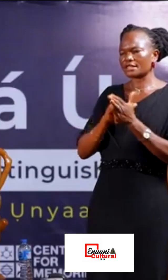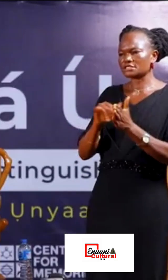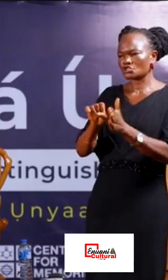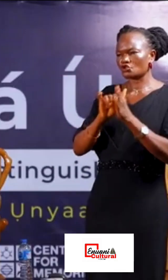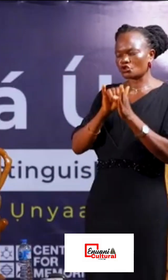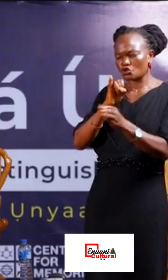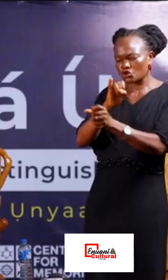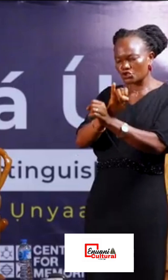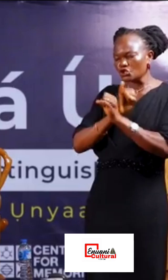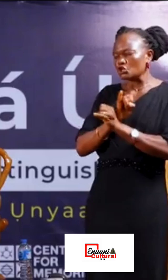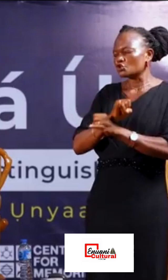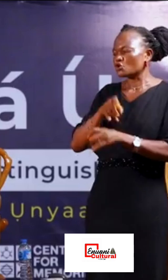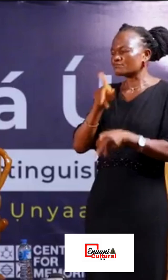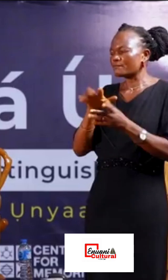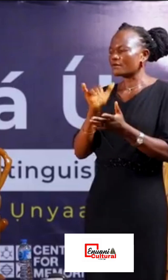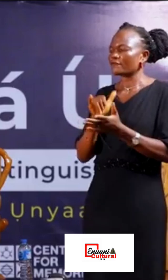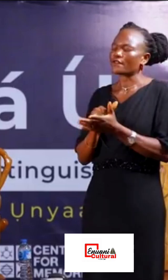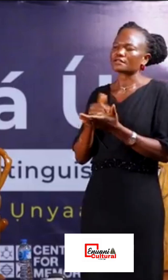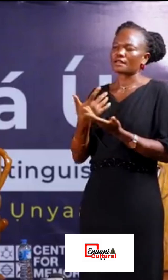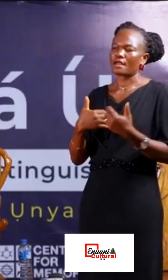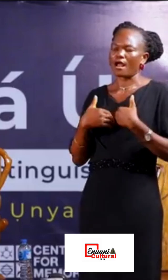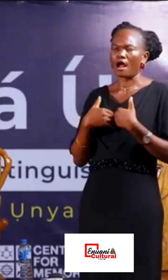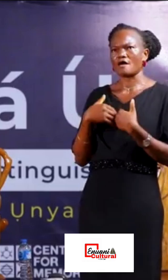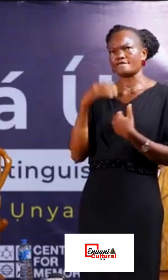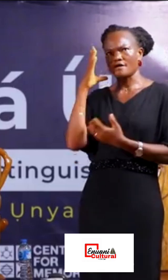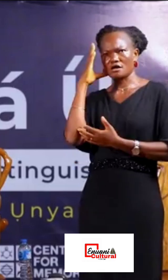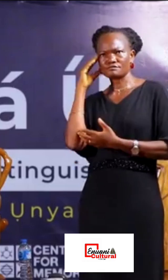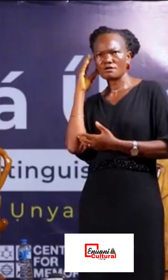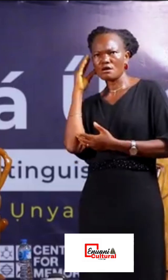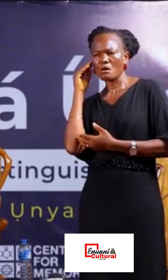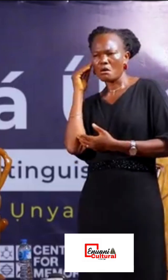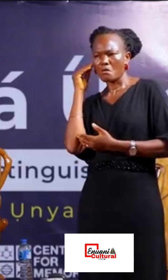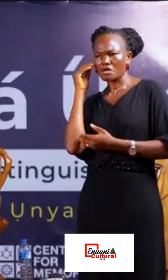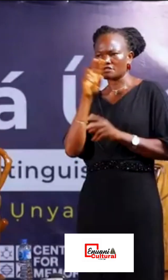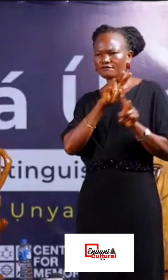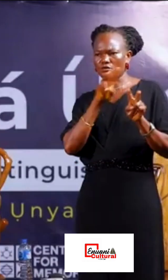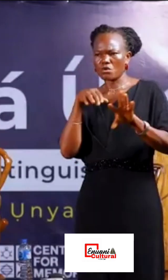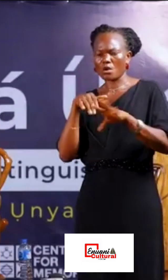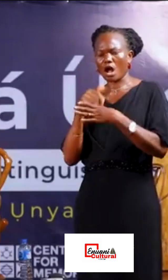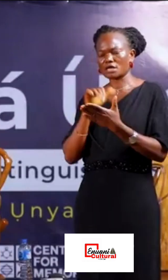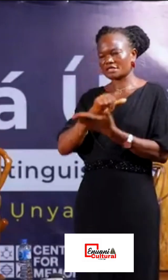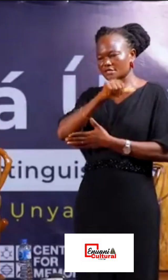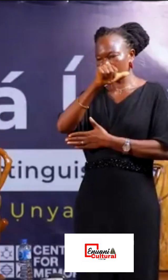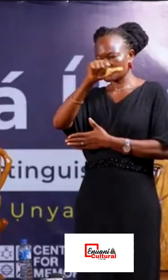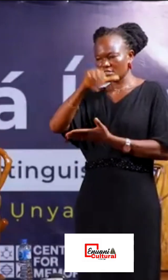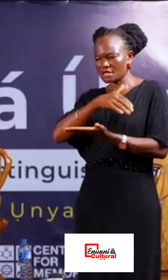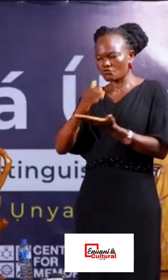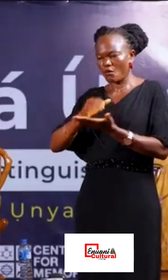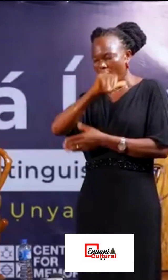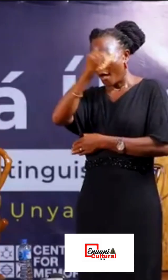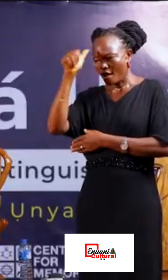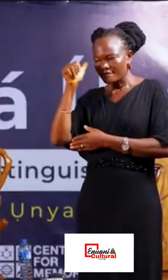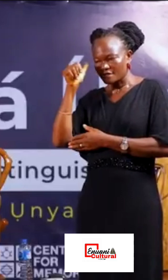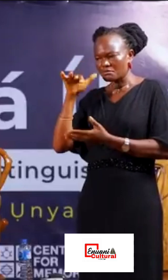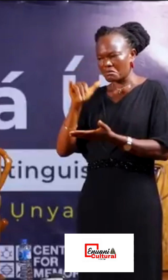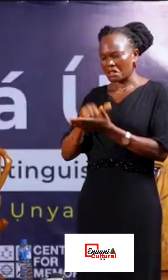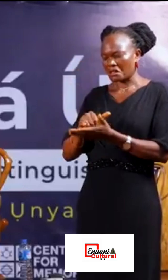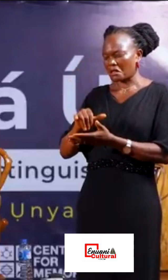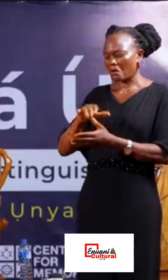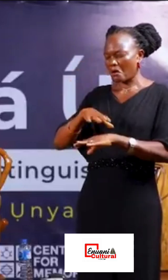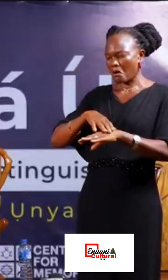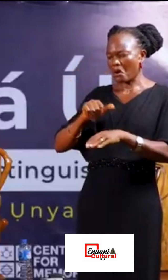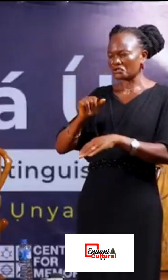encounter. Some of you may come across, if you look at Central Africa, the people they call the Pygmies,